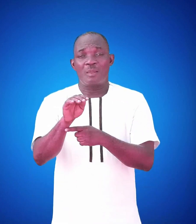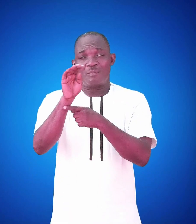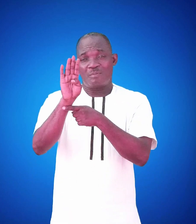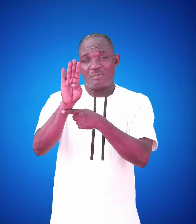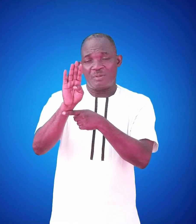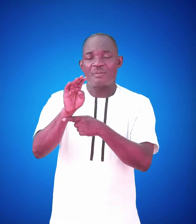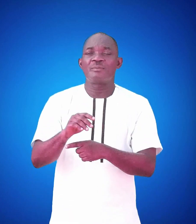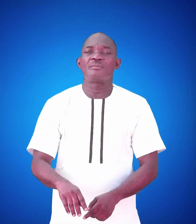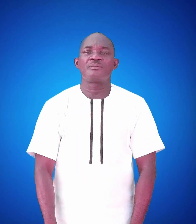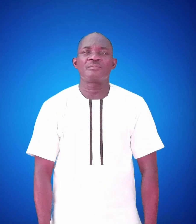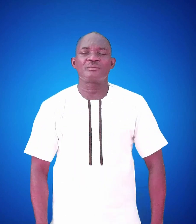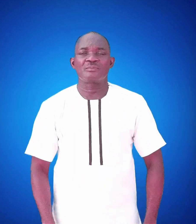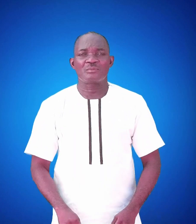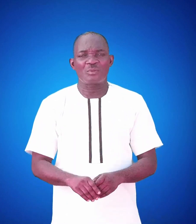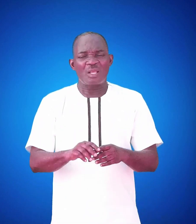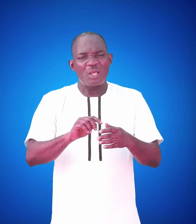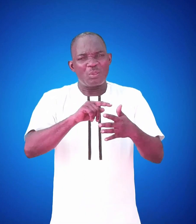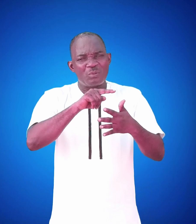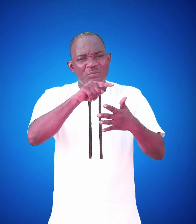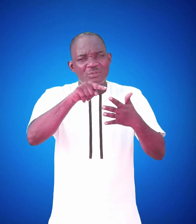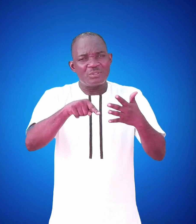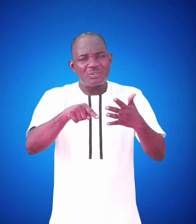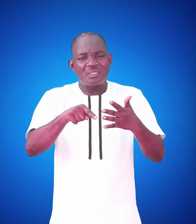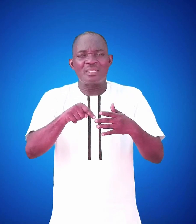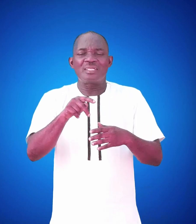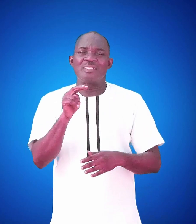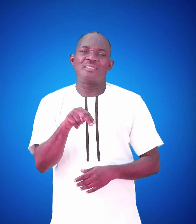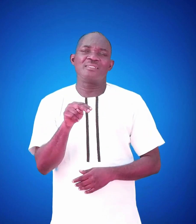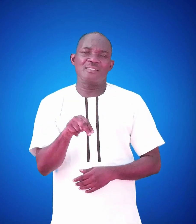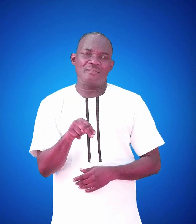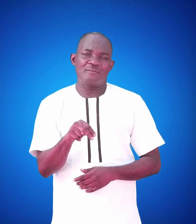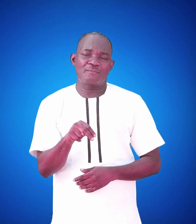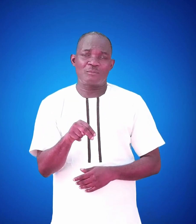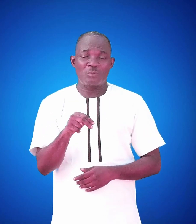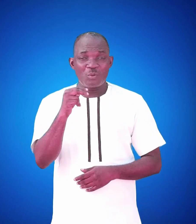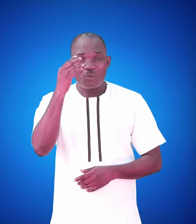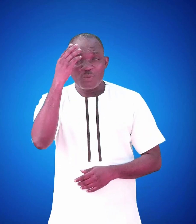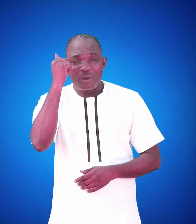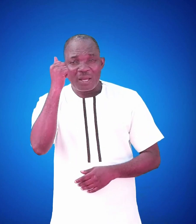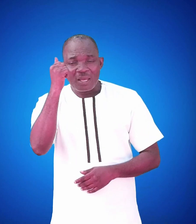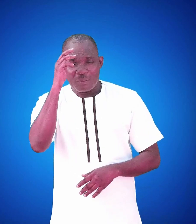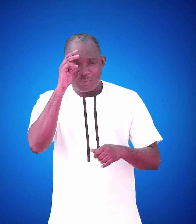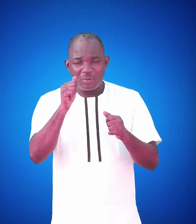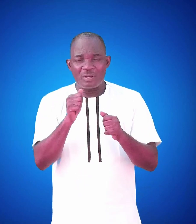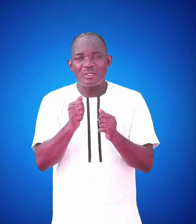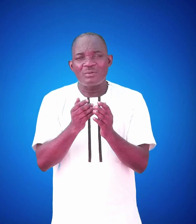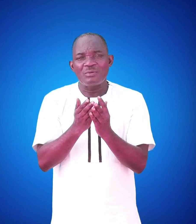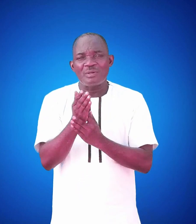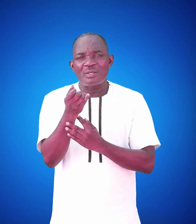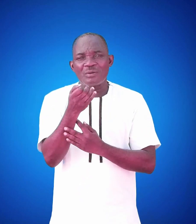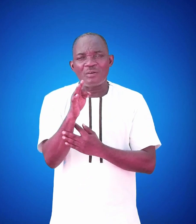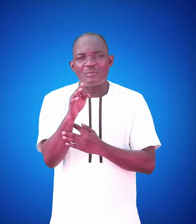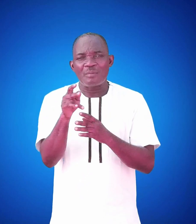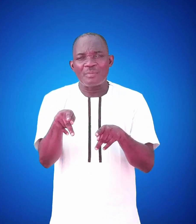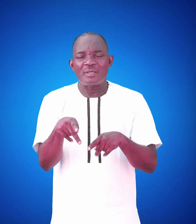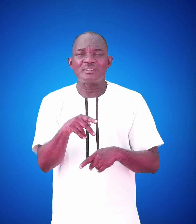B. This is necessary because the rights